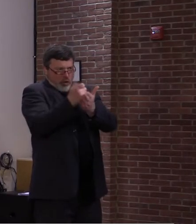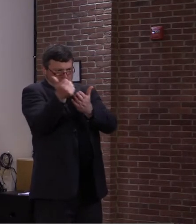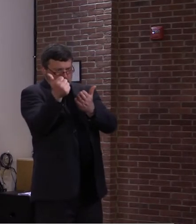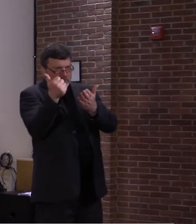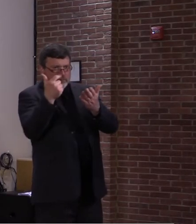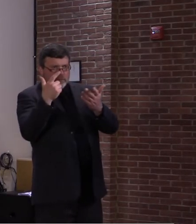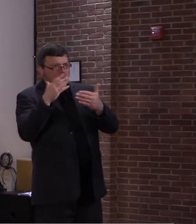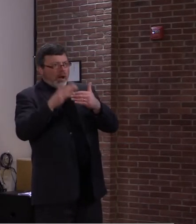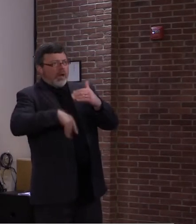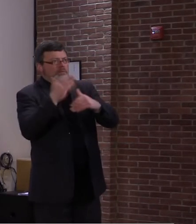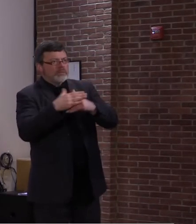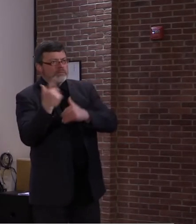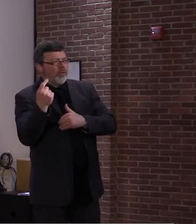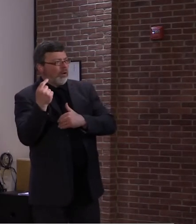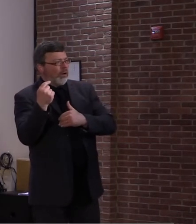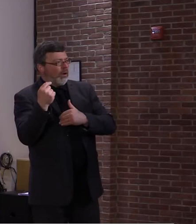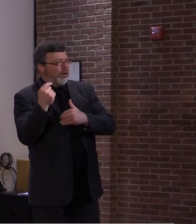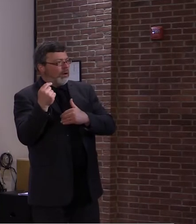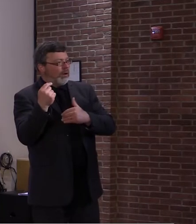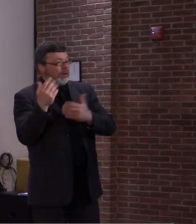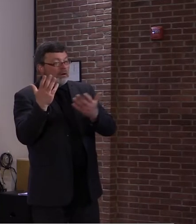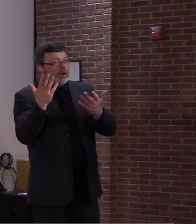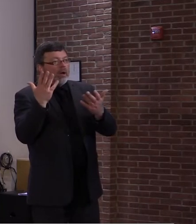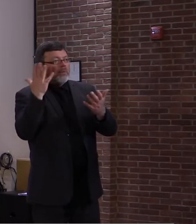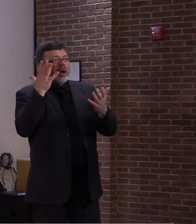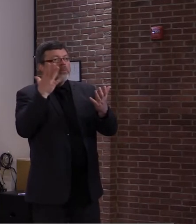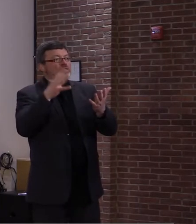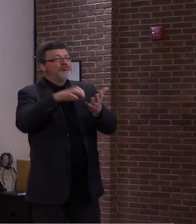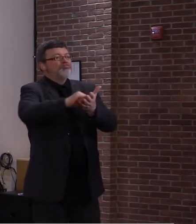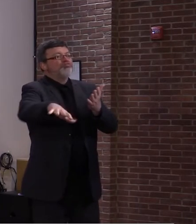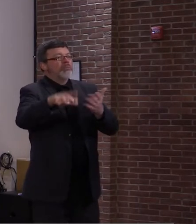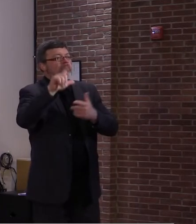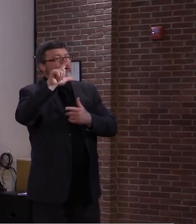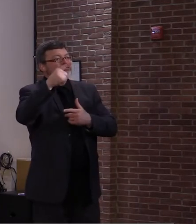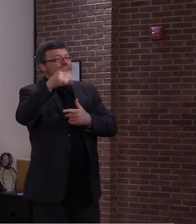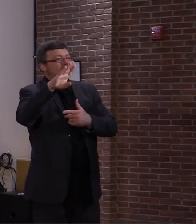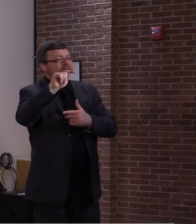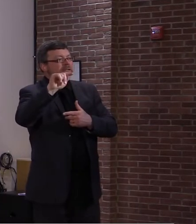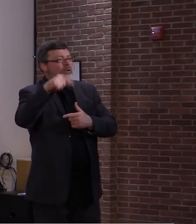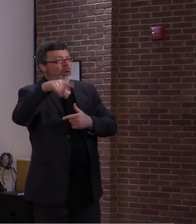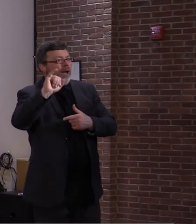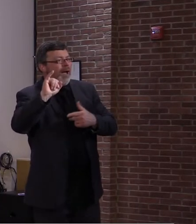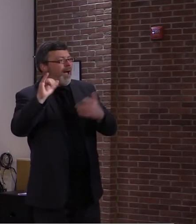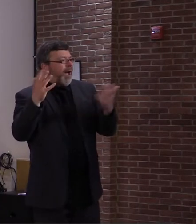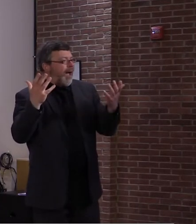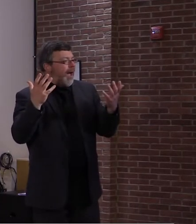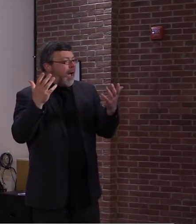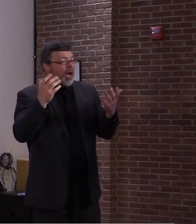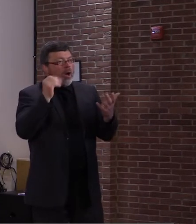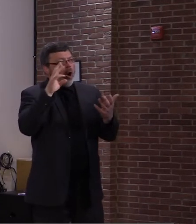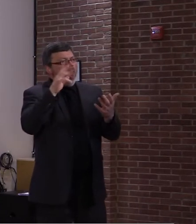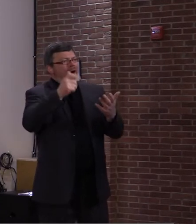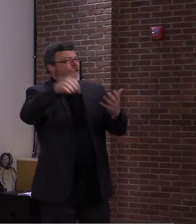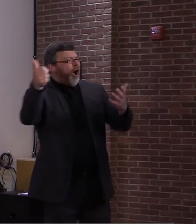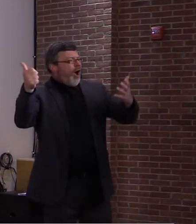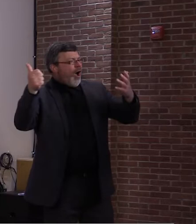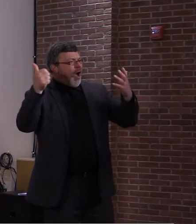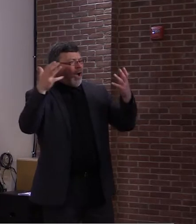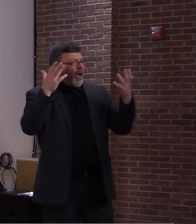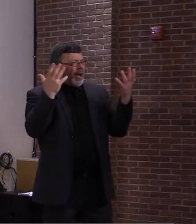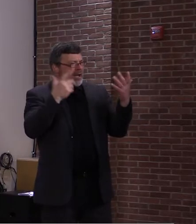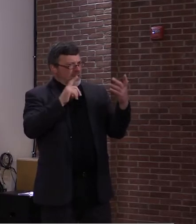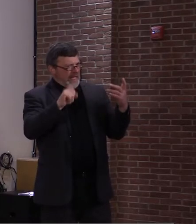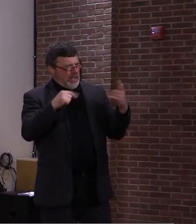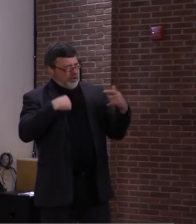right to marry and so forth. So I think that's a legitimate concern when we see a fundamental